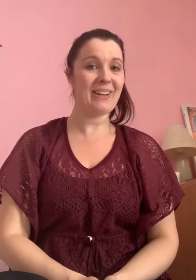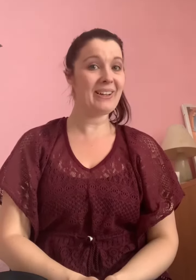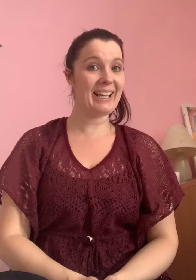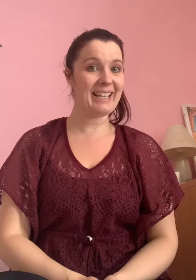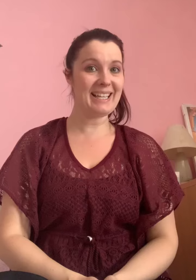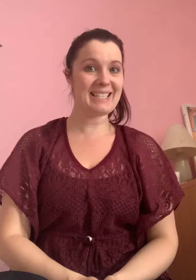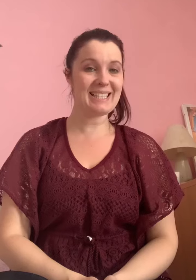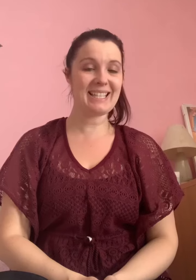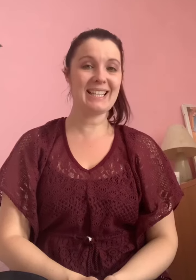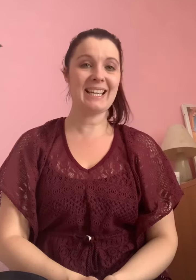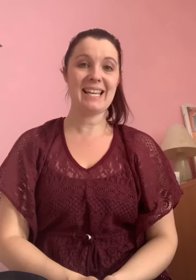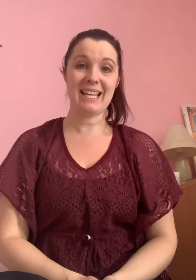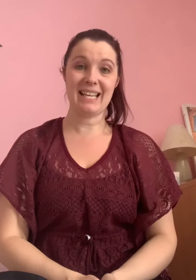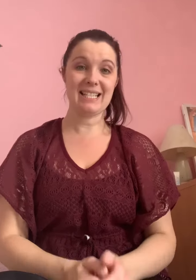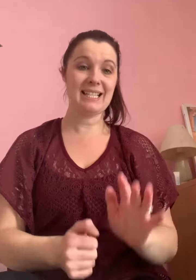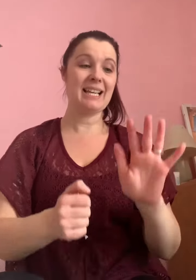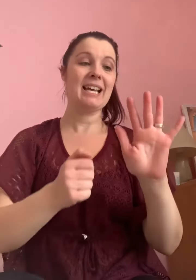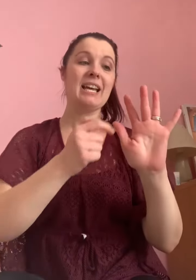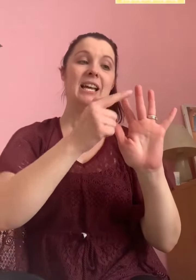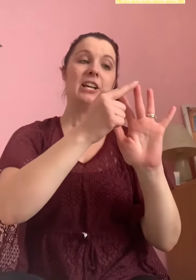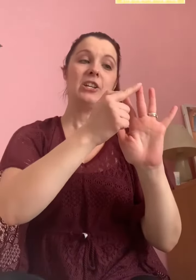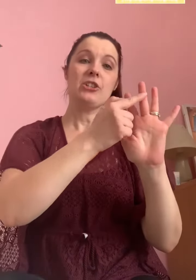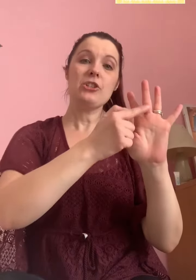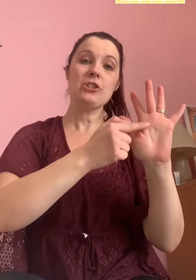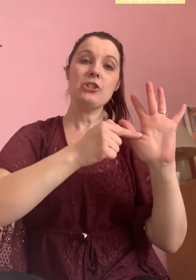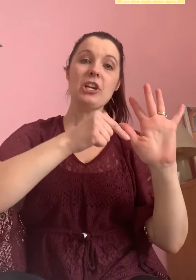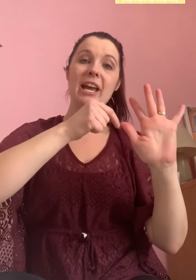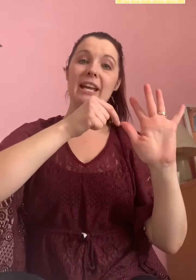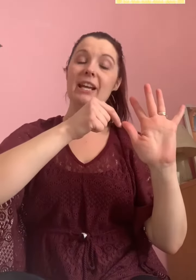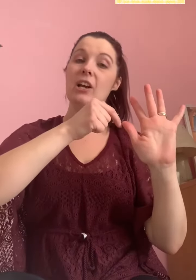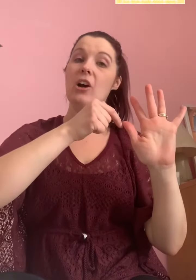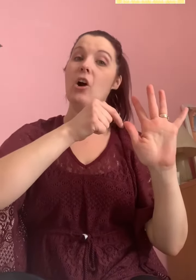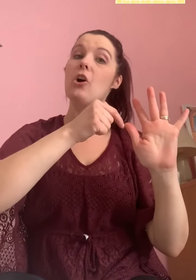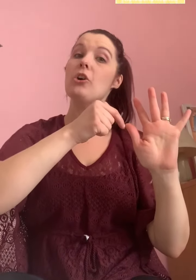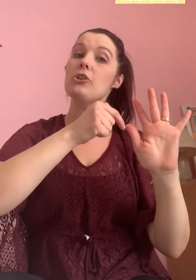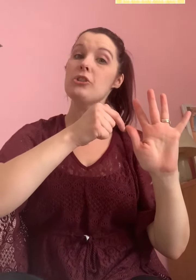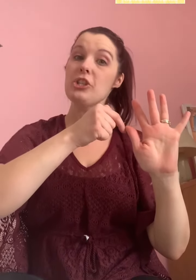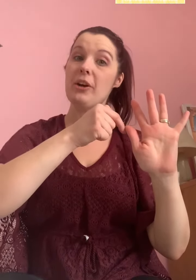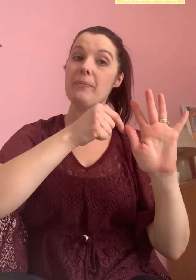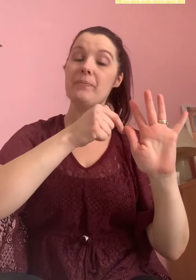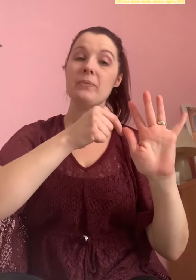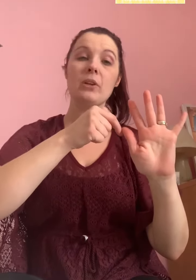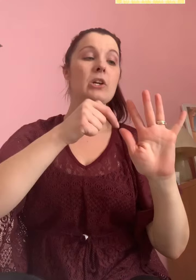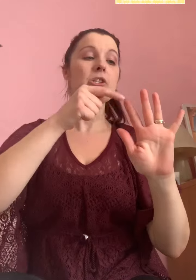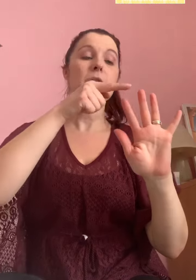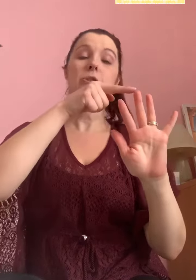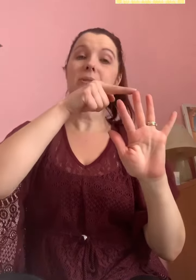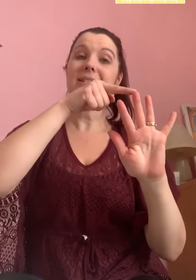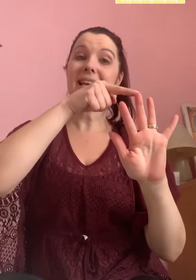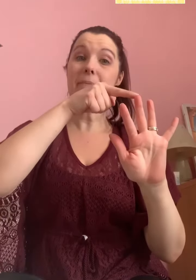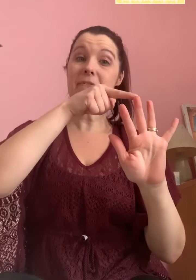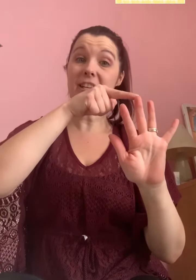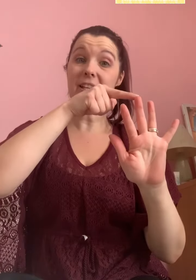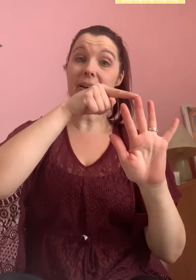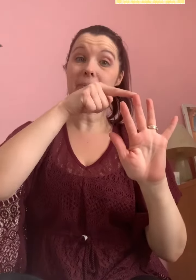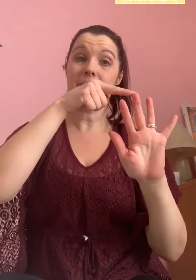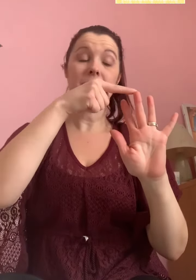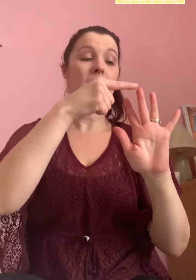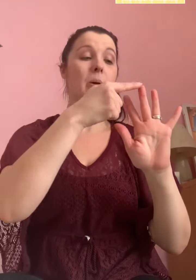Okay, next letter is J or J. So you're going to use the same finger. I'm going to